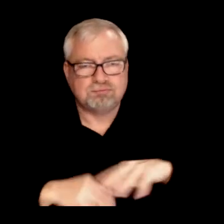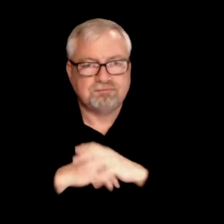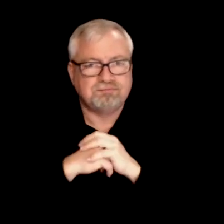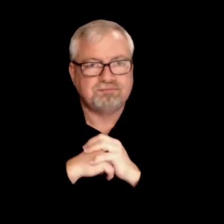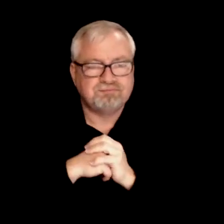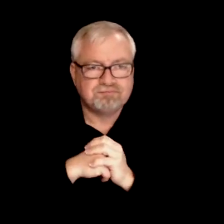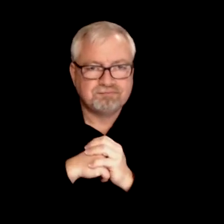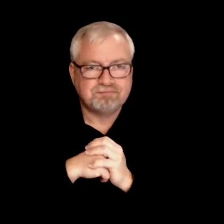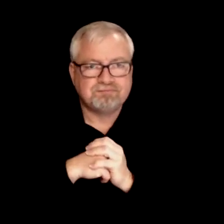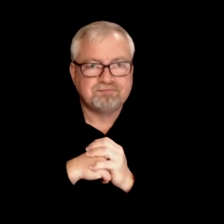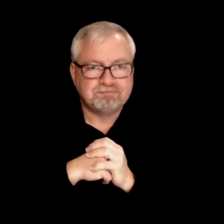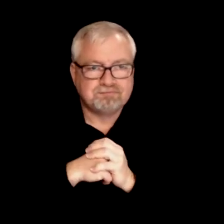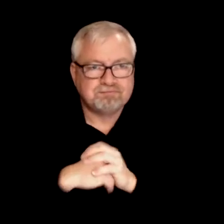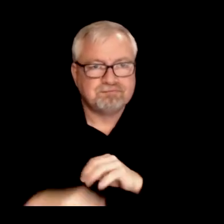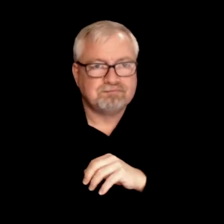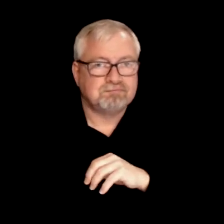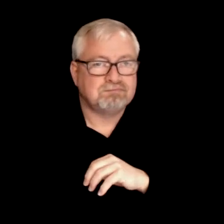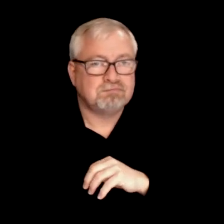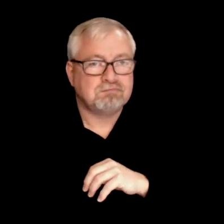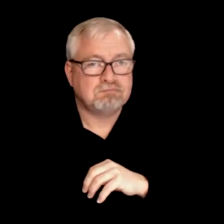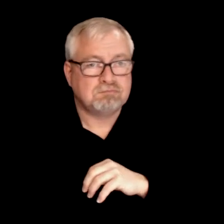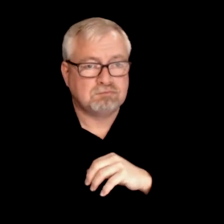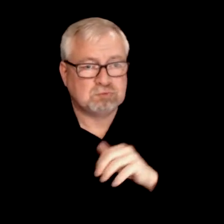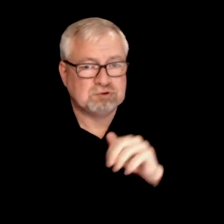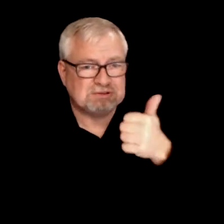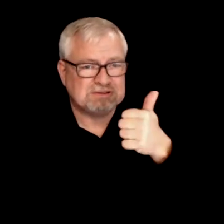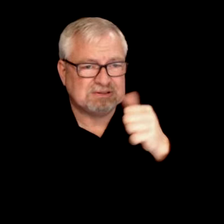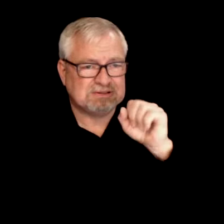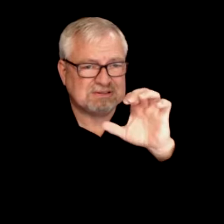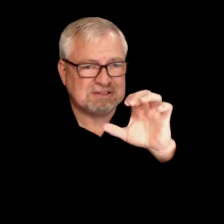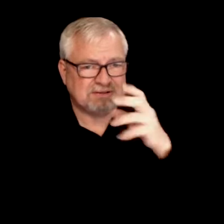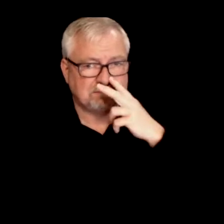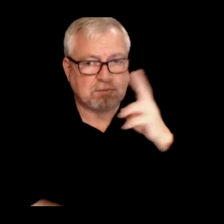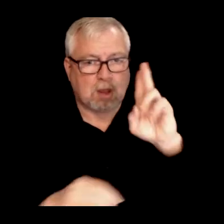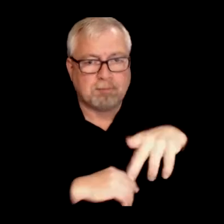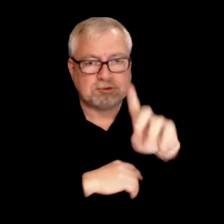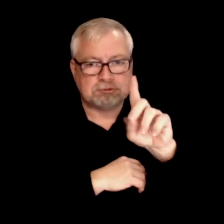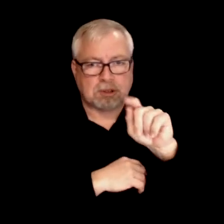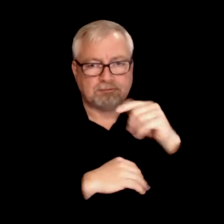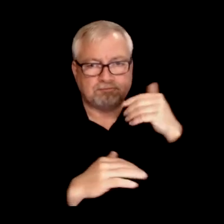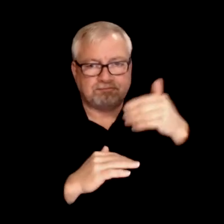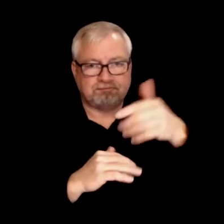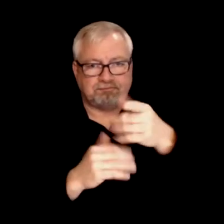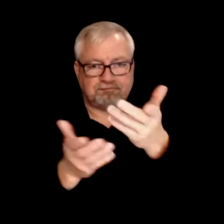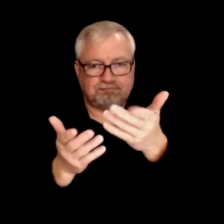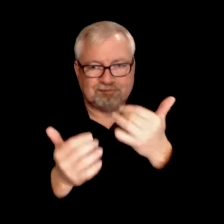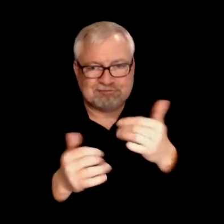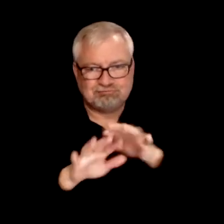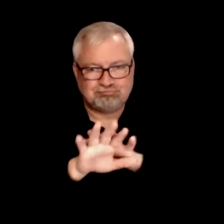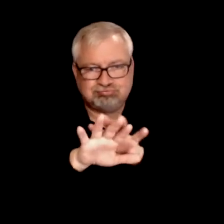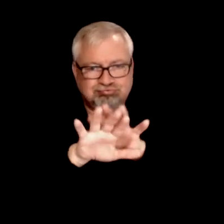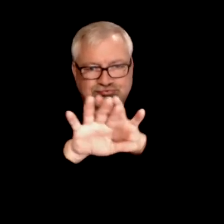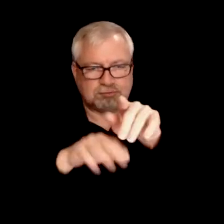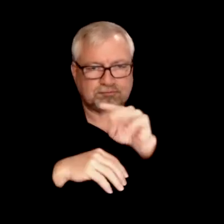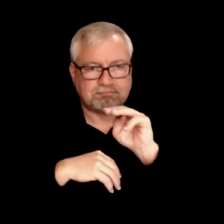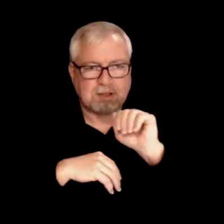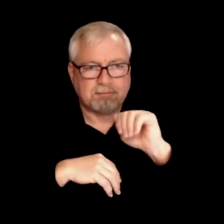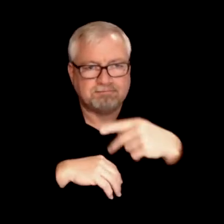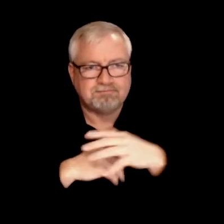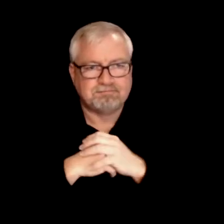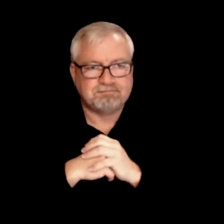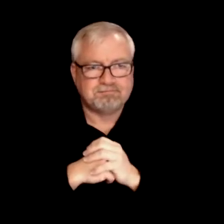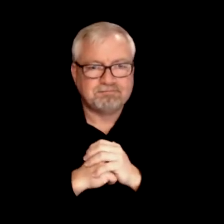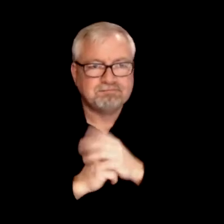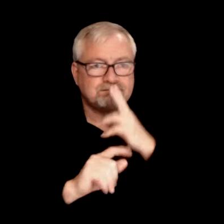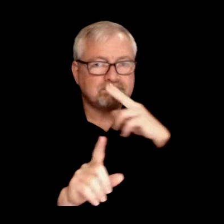10 seconds seen an update on the map, the traffic map that shows all of those purple and pink shaded counties are